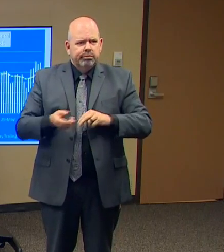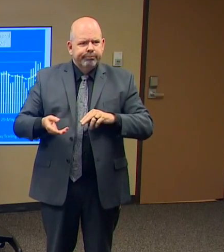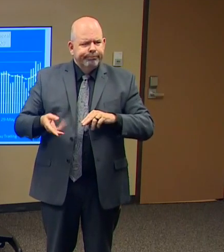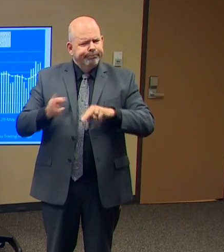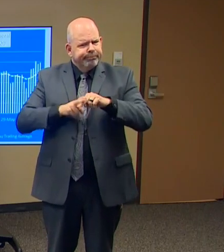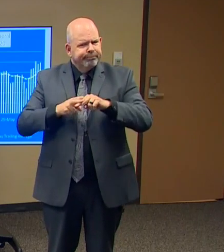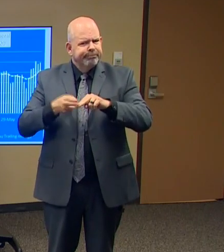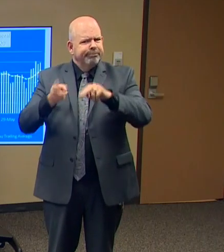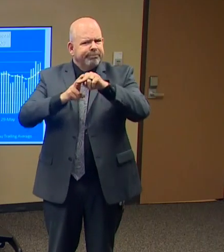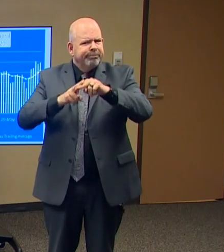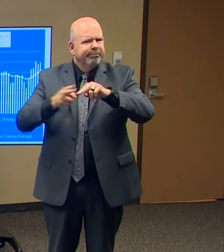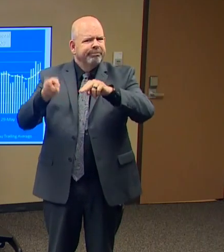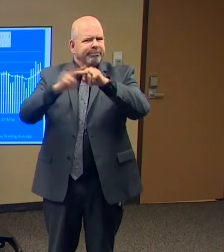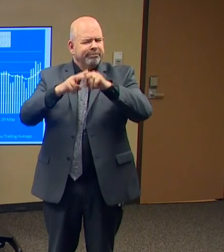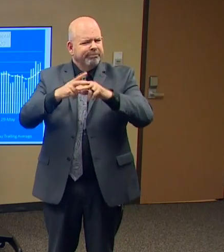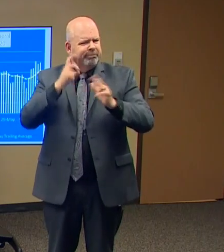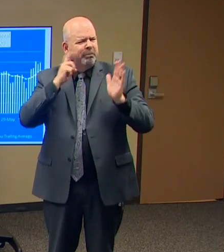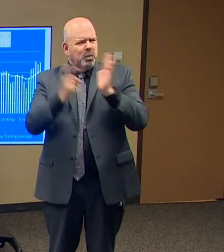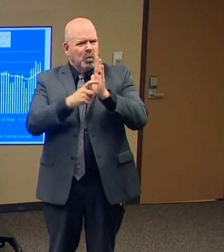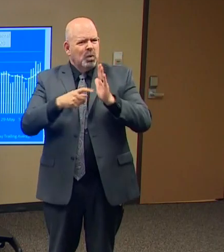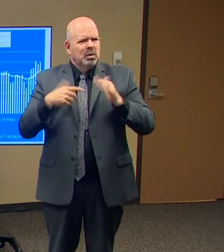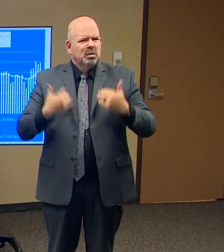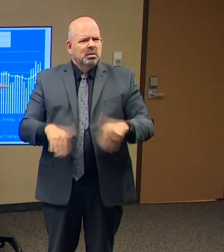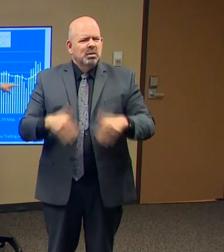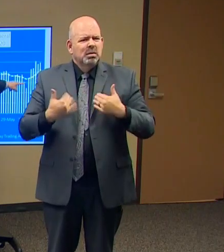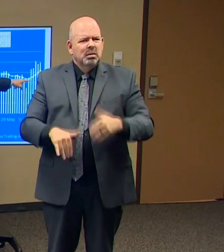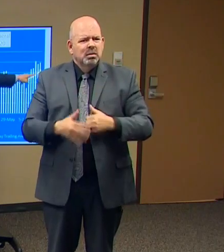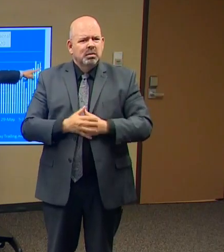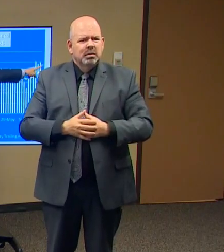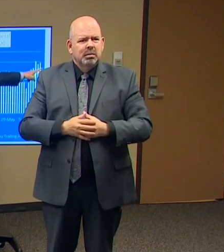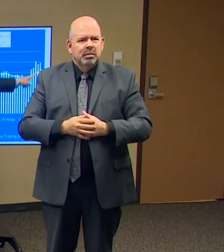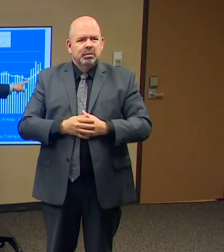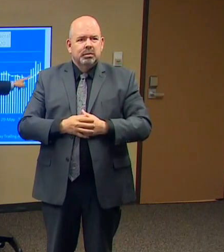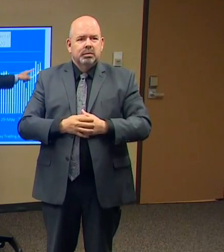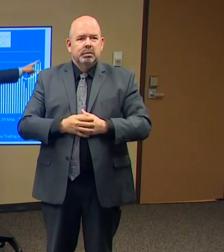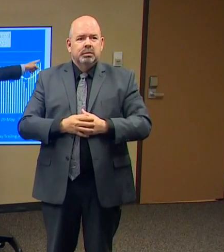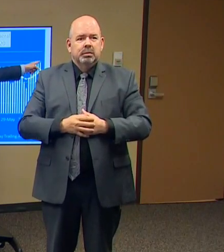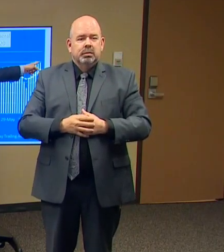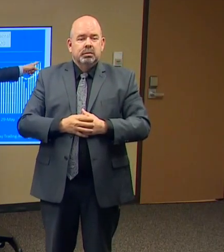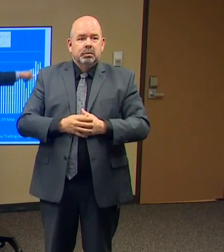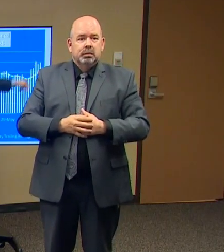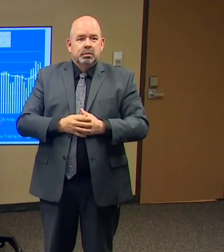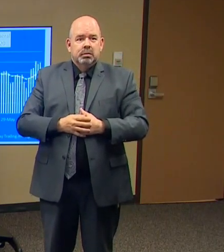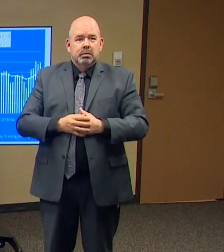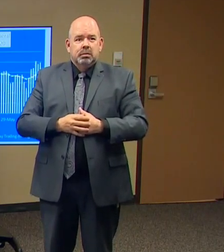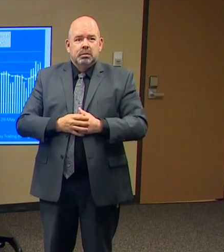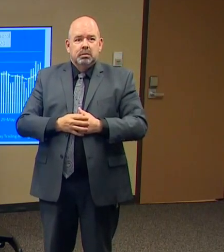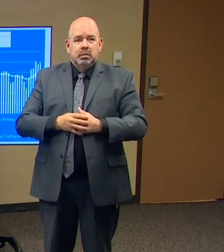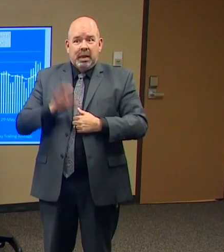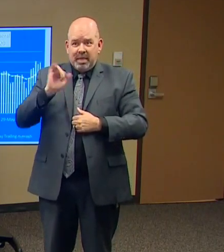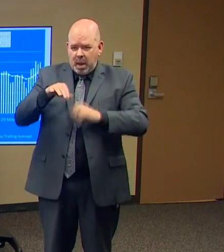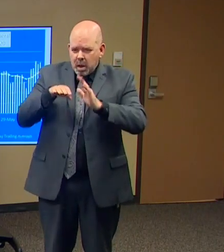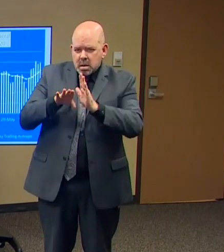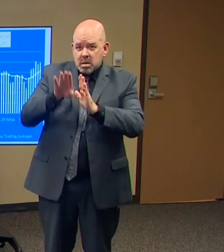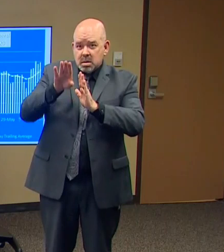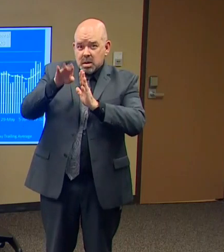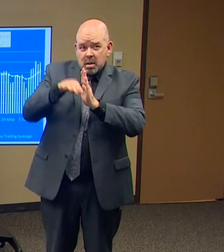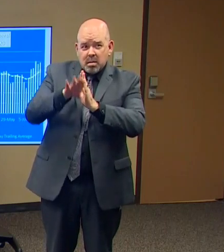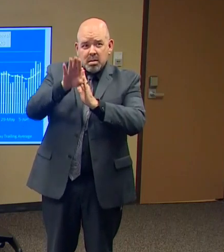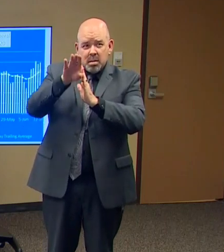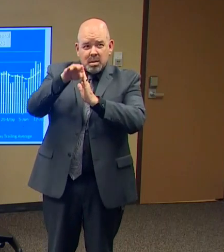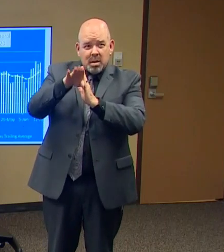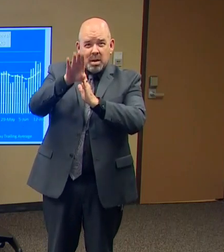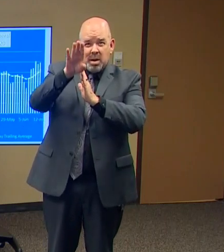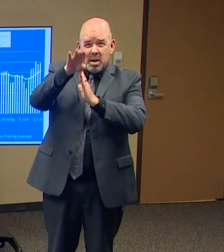last week. Clearly, this is in an uphill trend. These numbers, and as